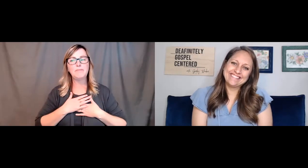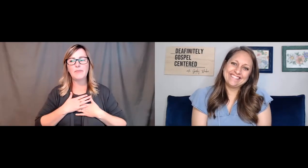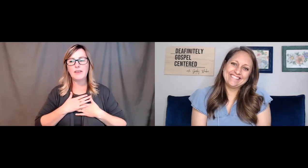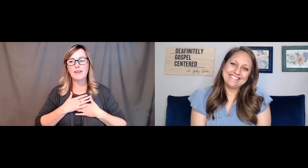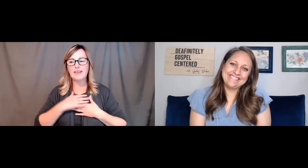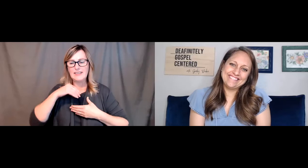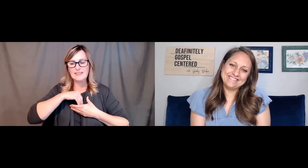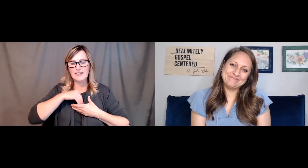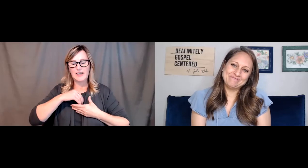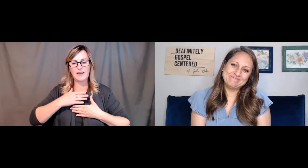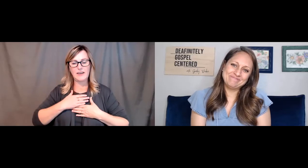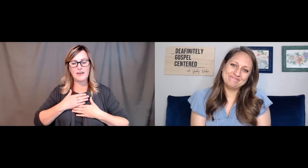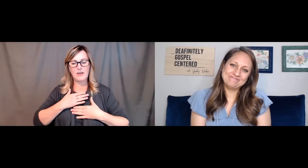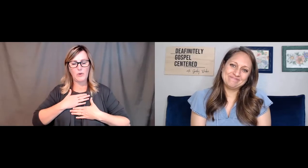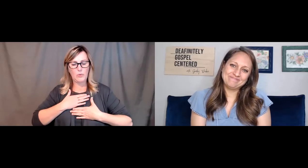easy.